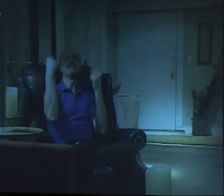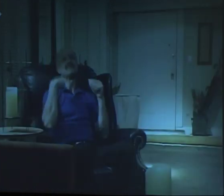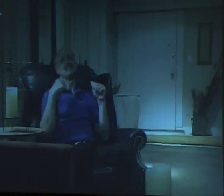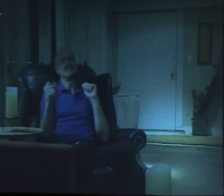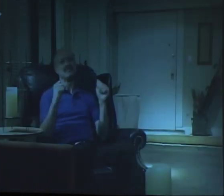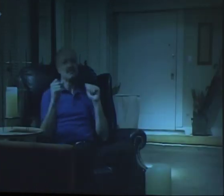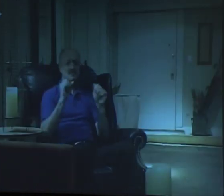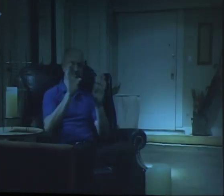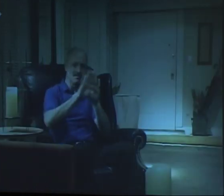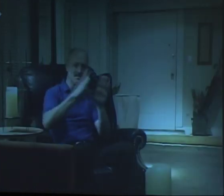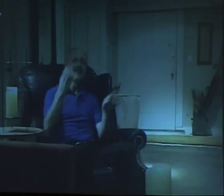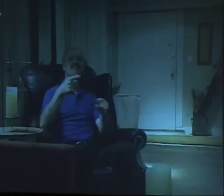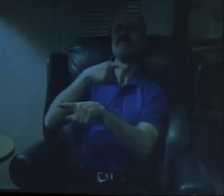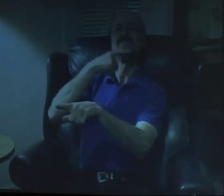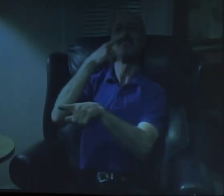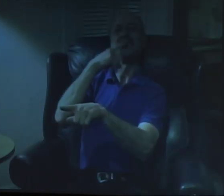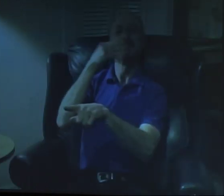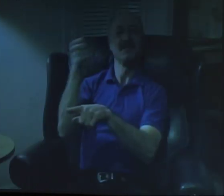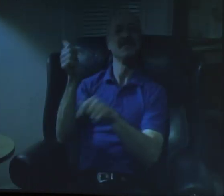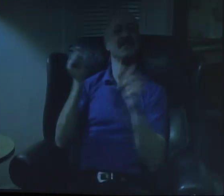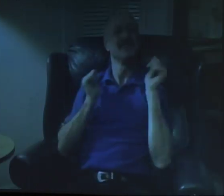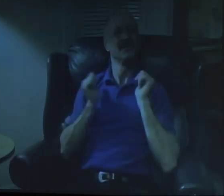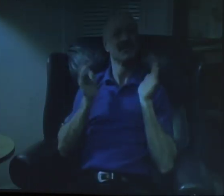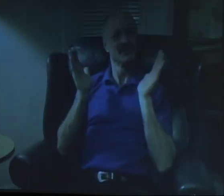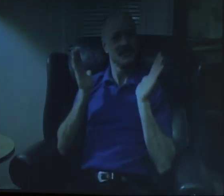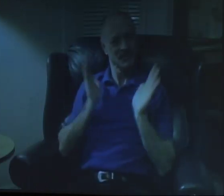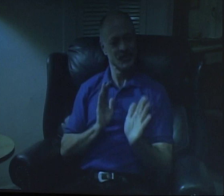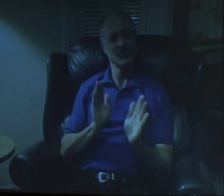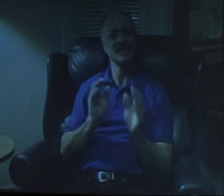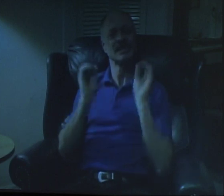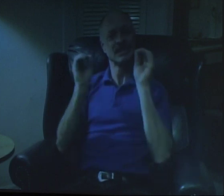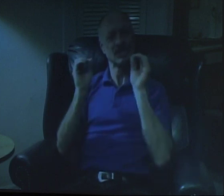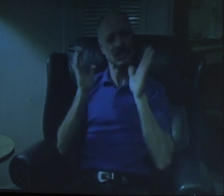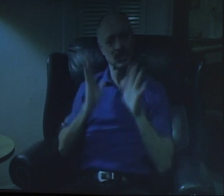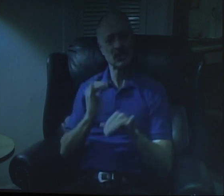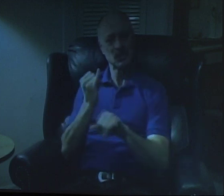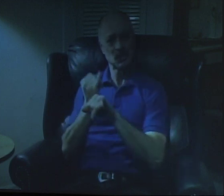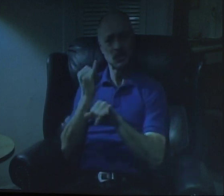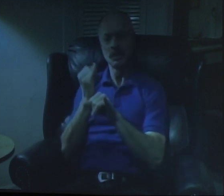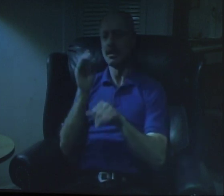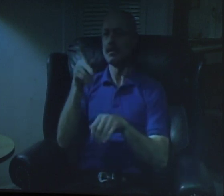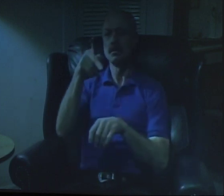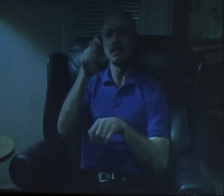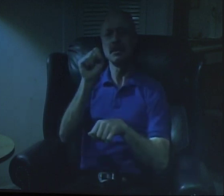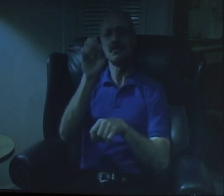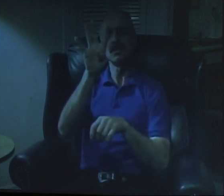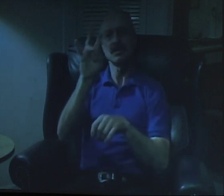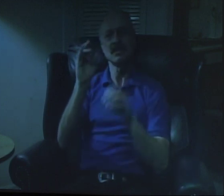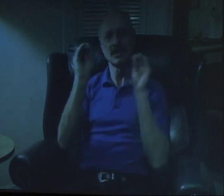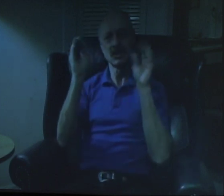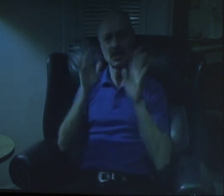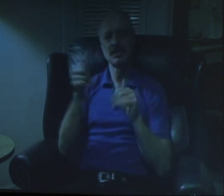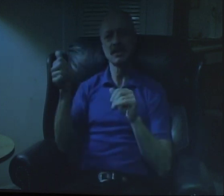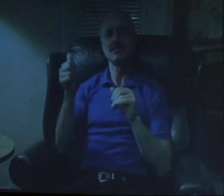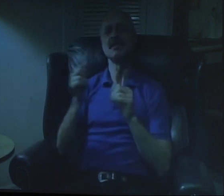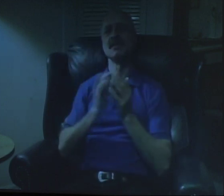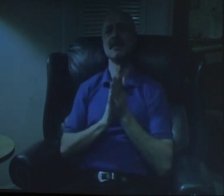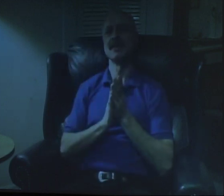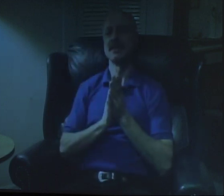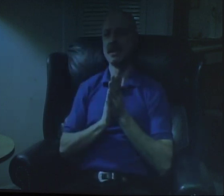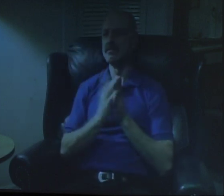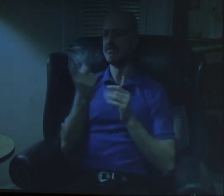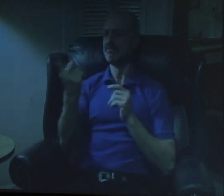unobvious. We couldn't figure it out. At that time, a friend came over to visit, a person who wasn't deaf. He was a hearing actor,